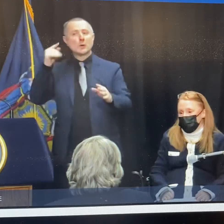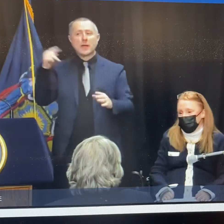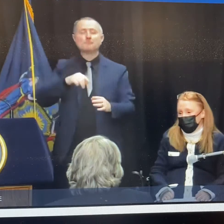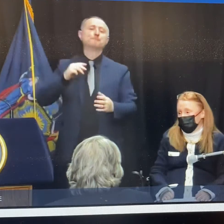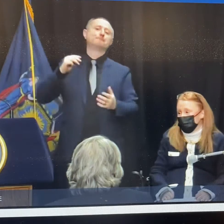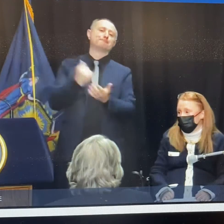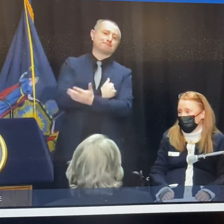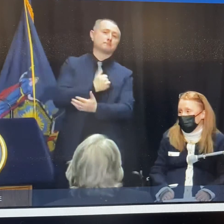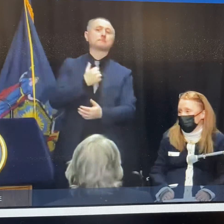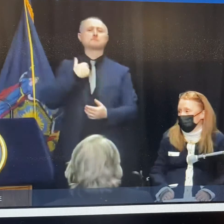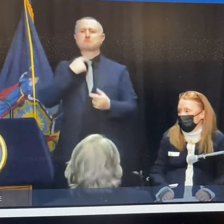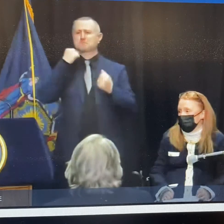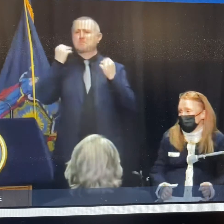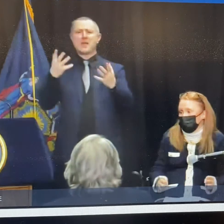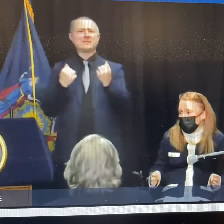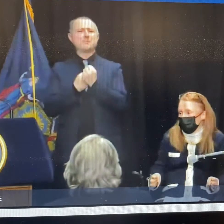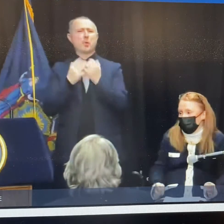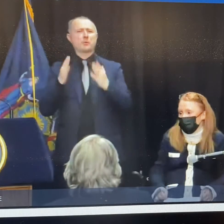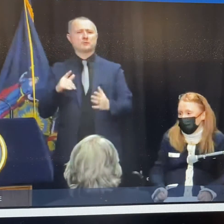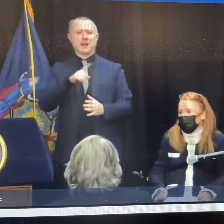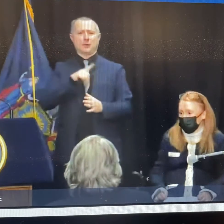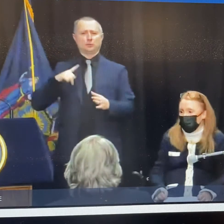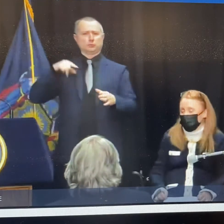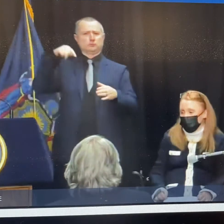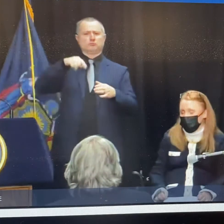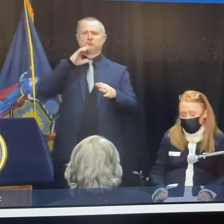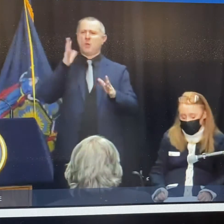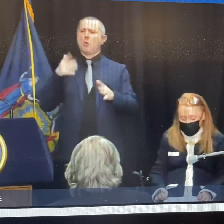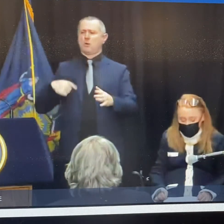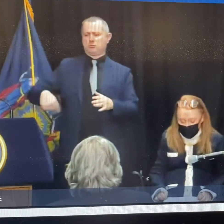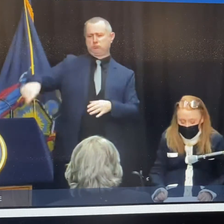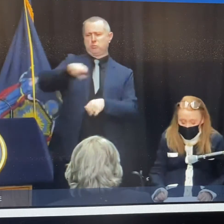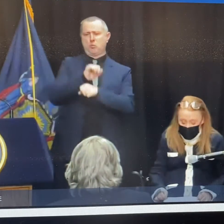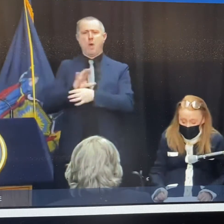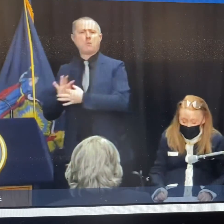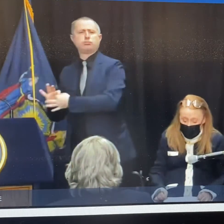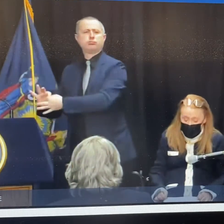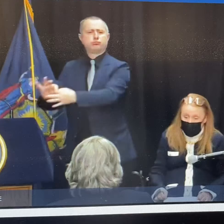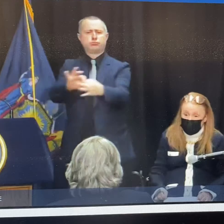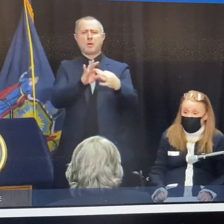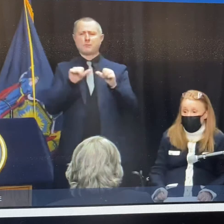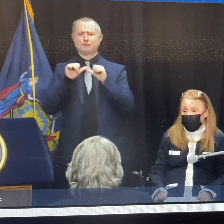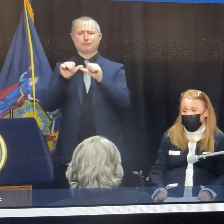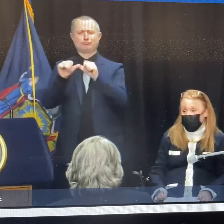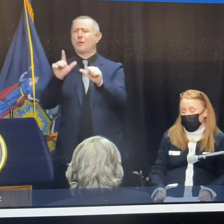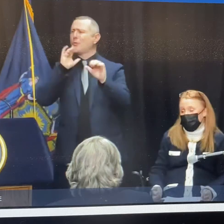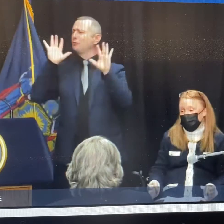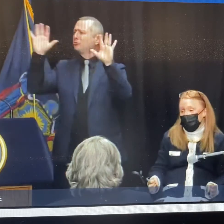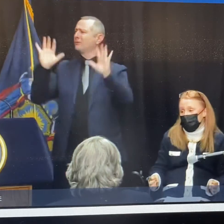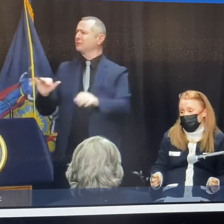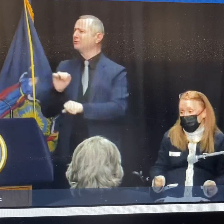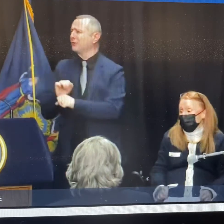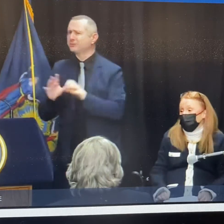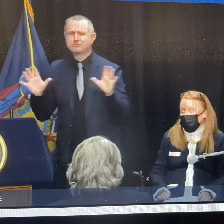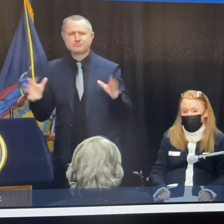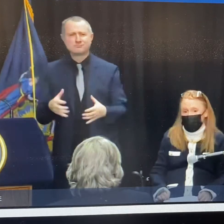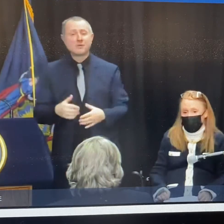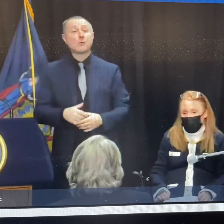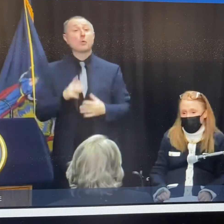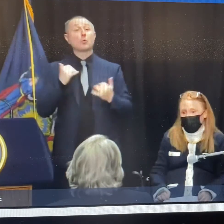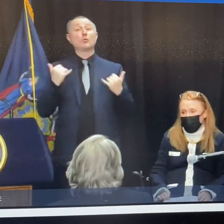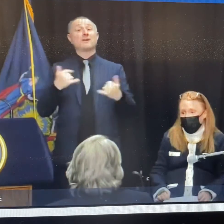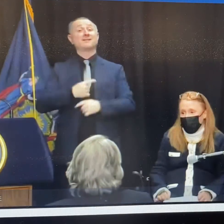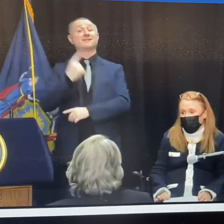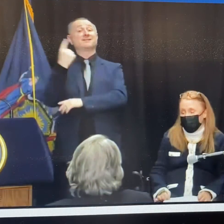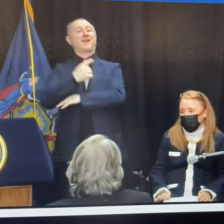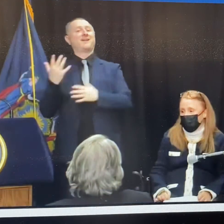in the legislature, so we're going to work so well together and continue our good work. Today's a day that we need to celebrate the signing